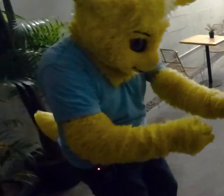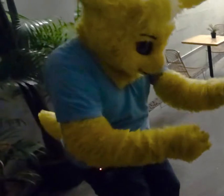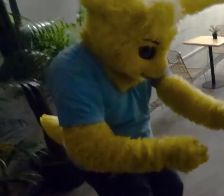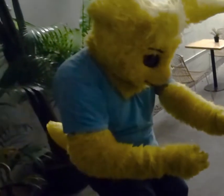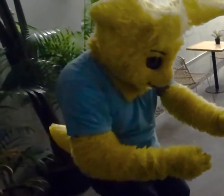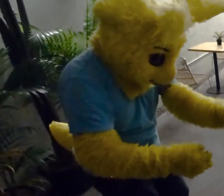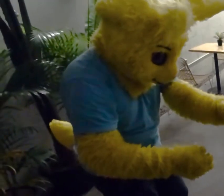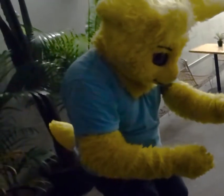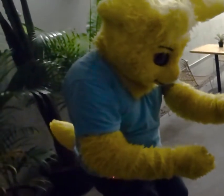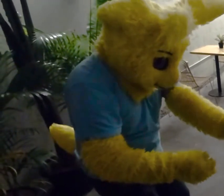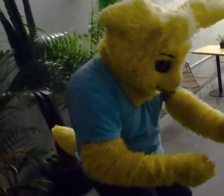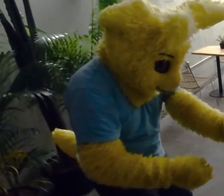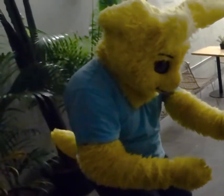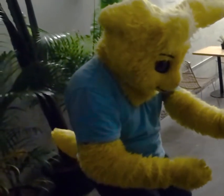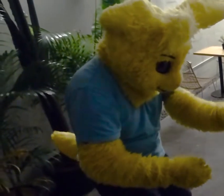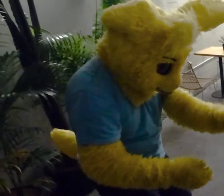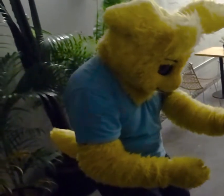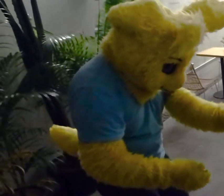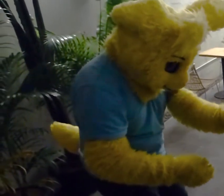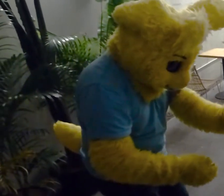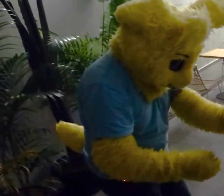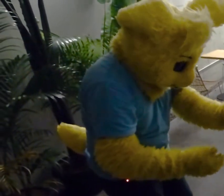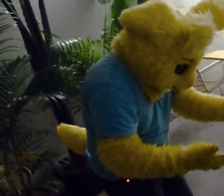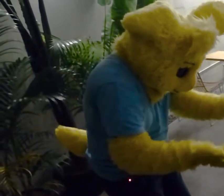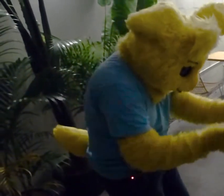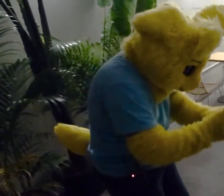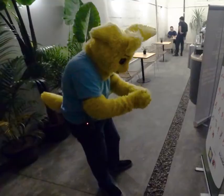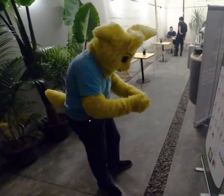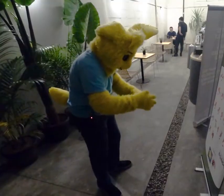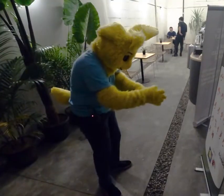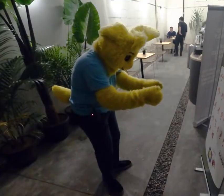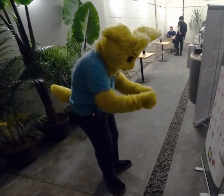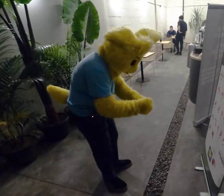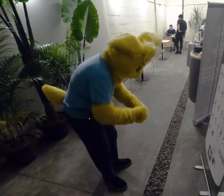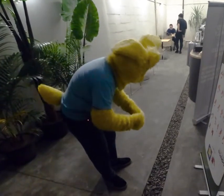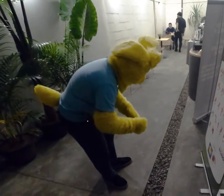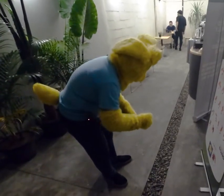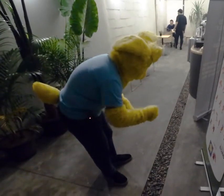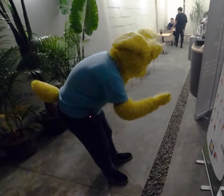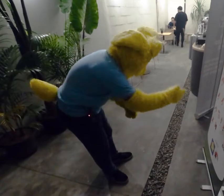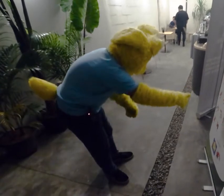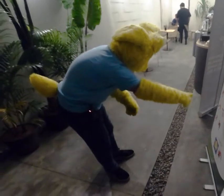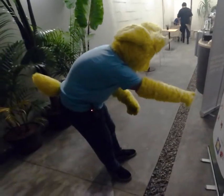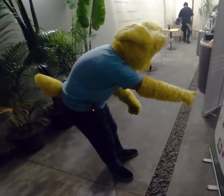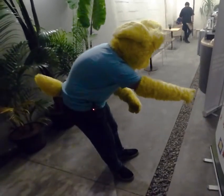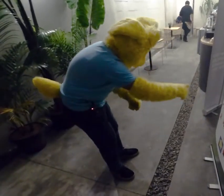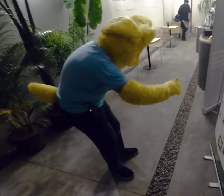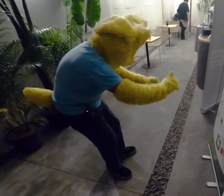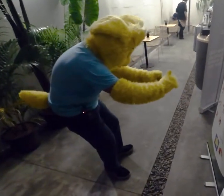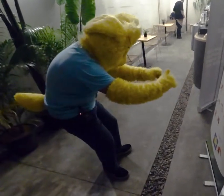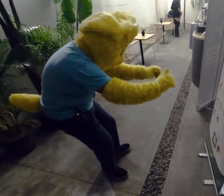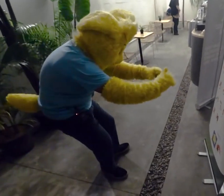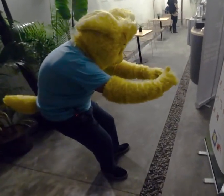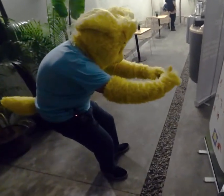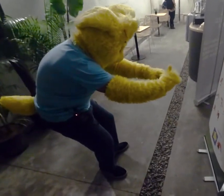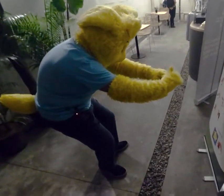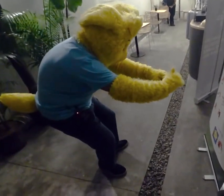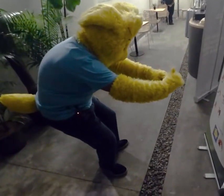it's kind of stupid and then s so s